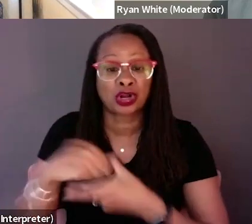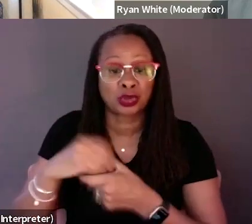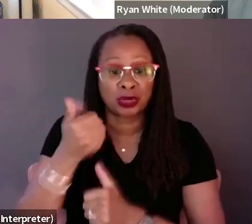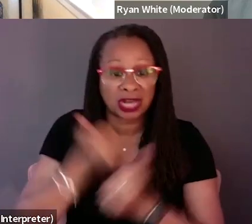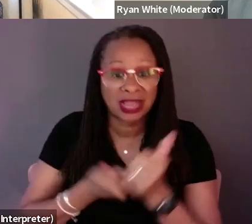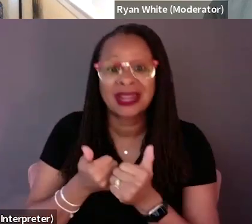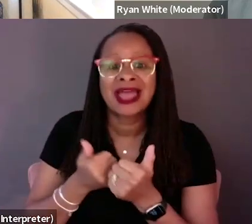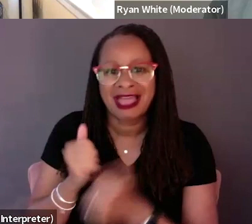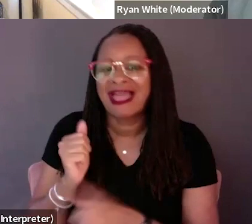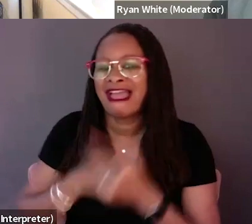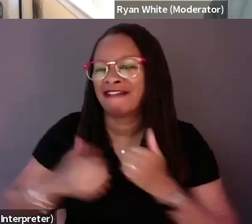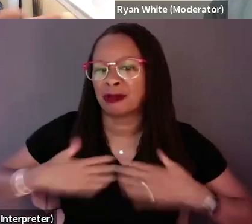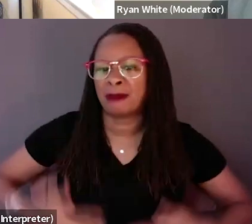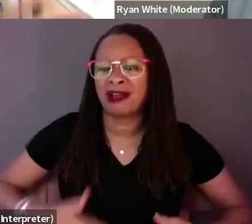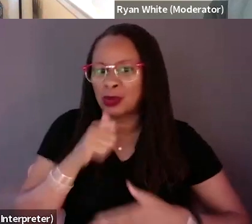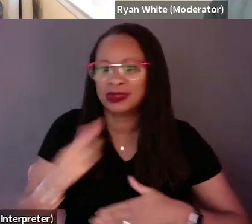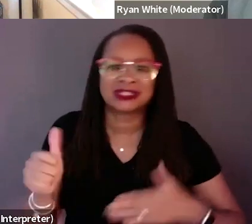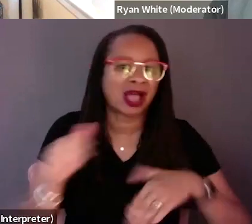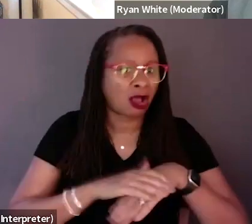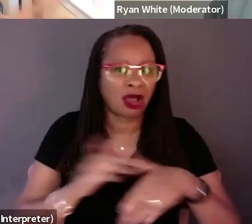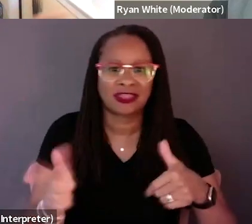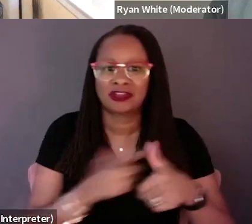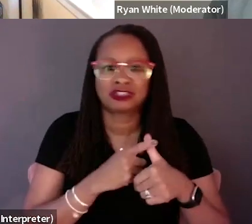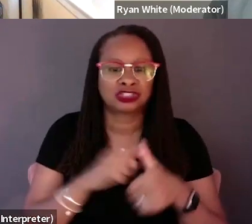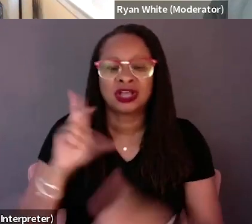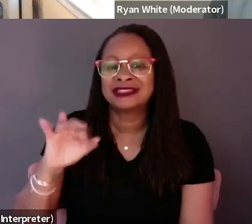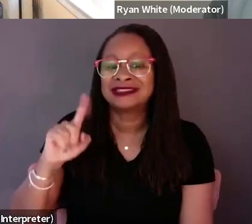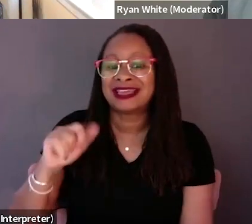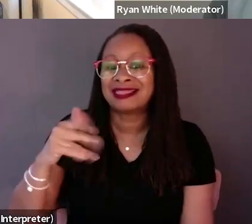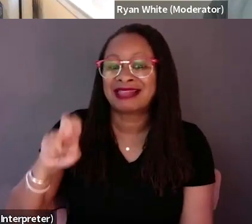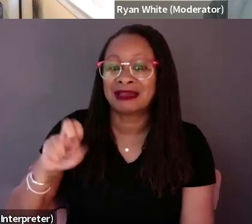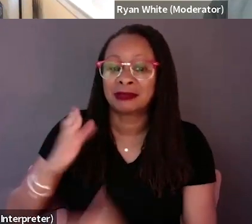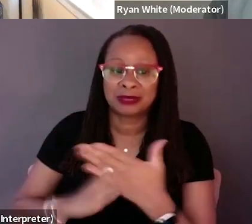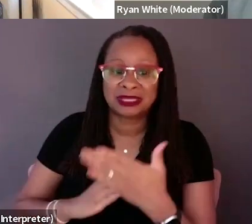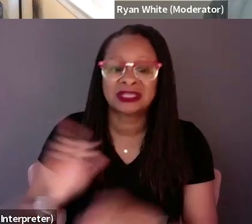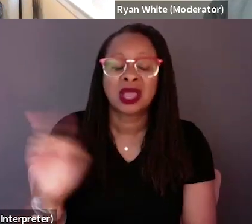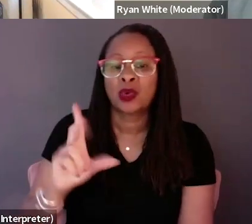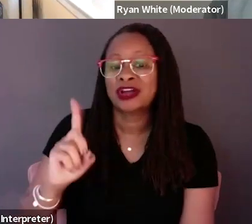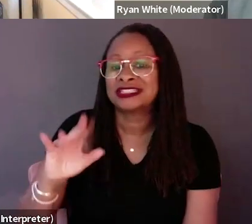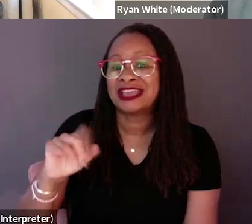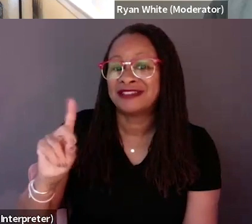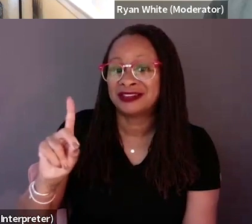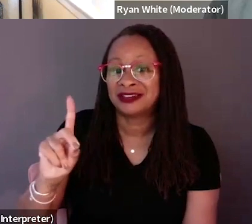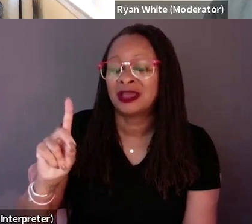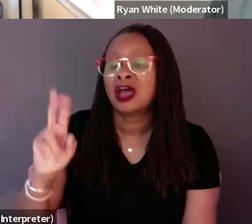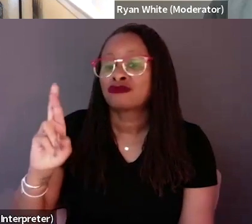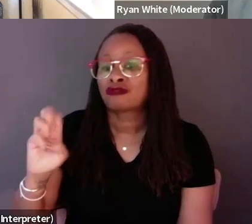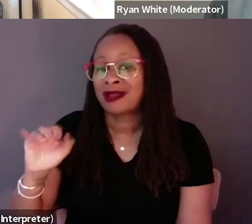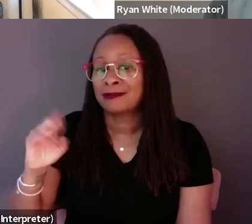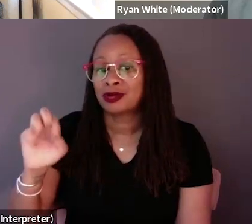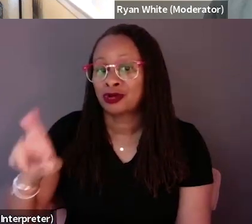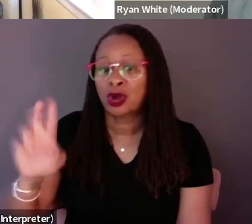in Everybody, which was not aired on the original Dateline piece about it, where David Reimer